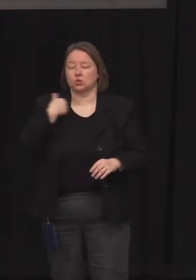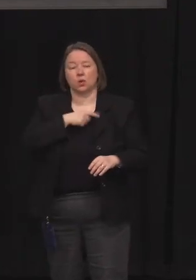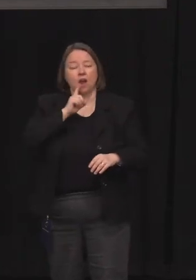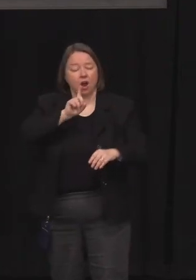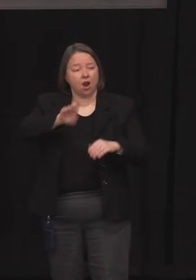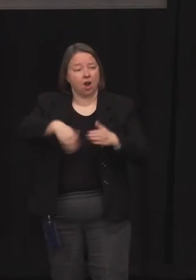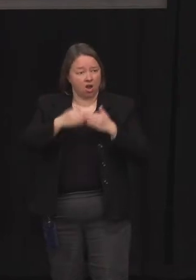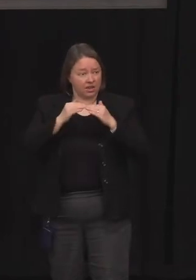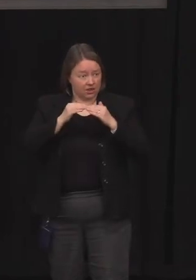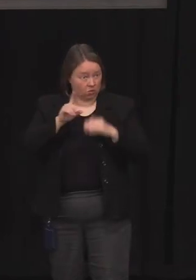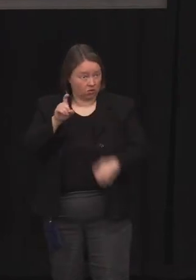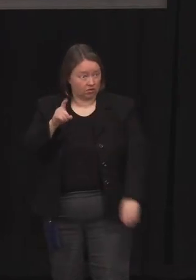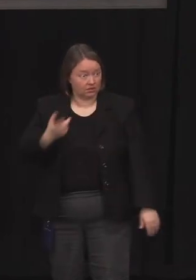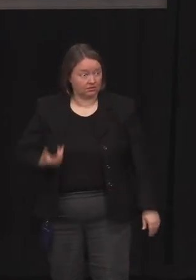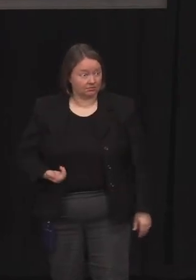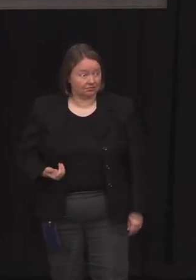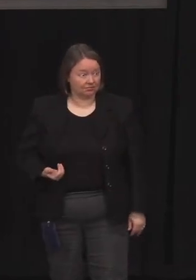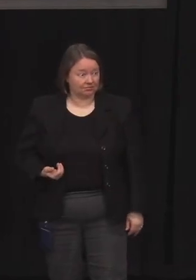equal?